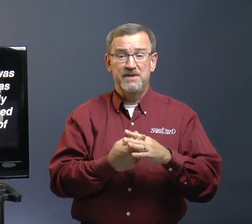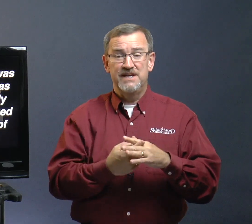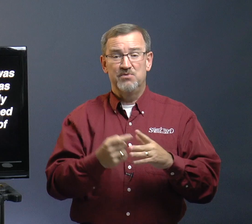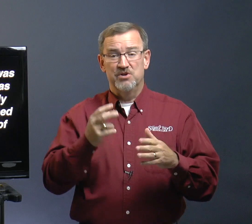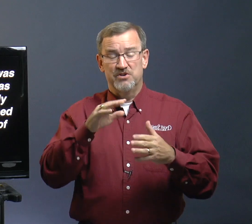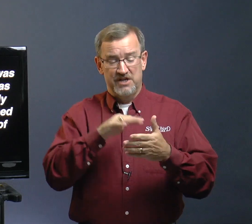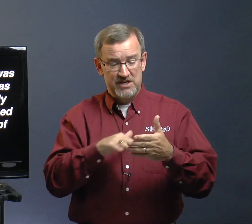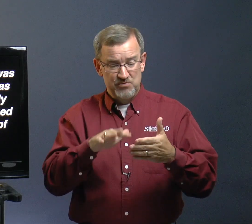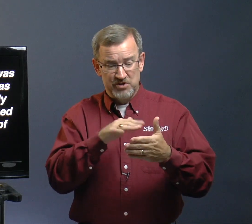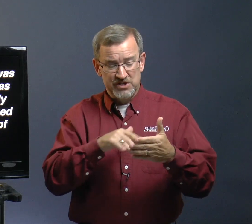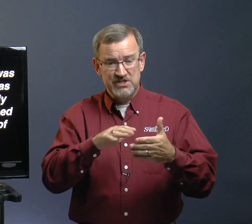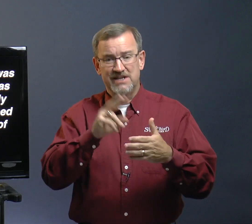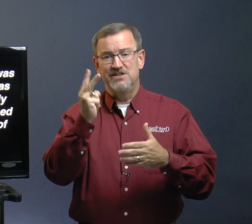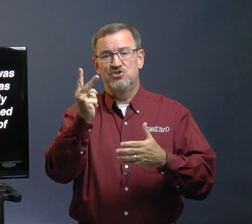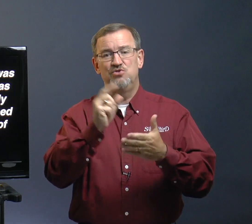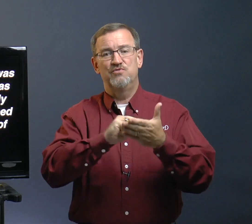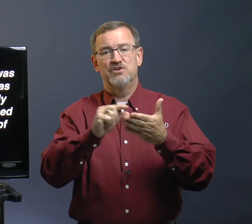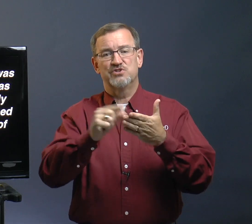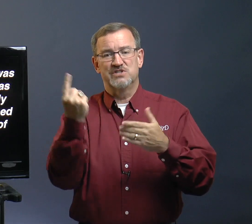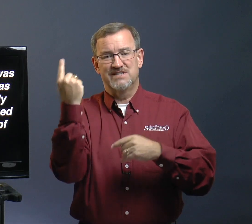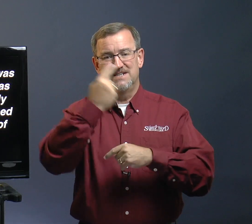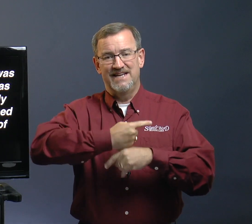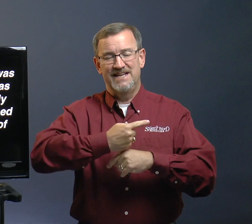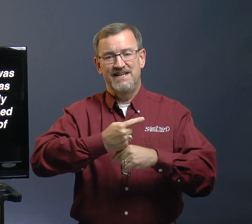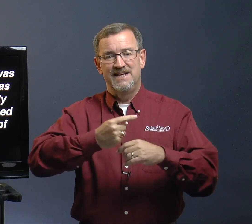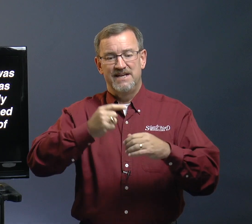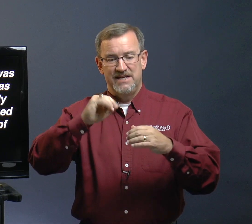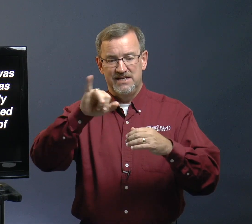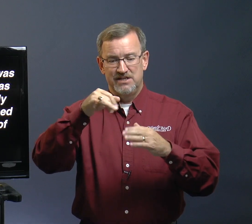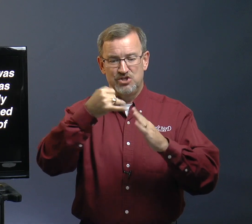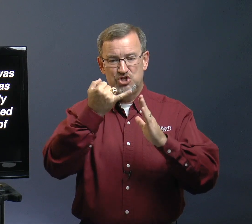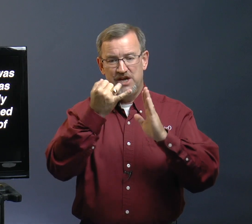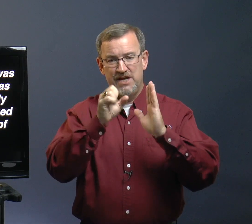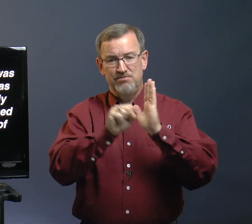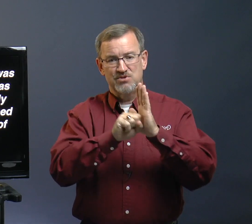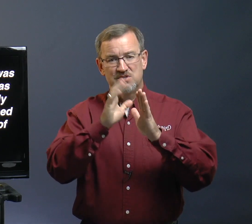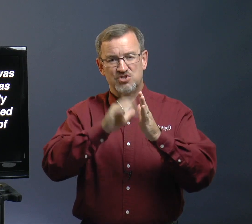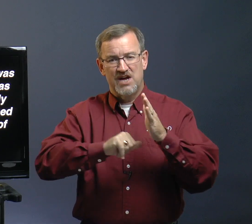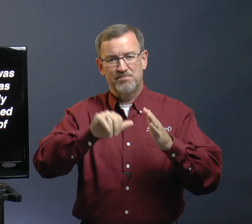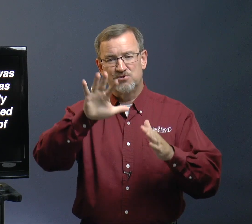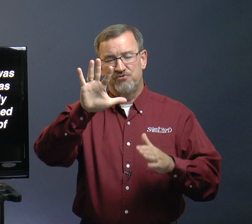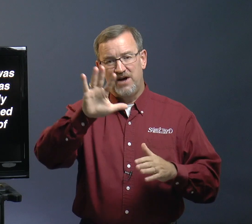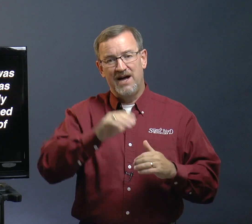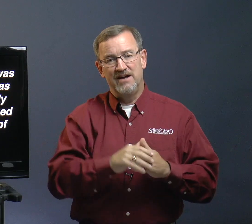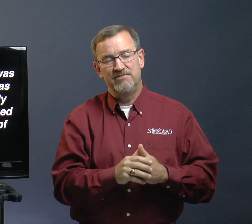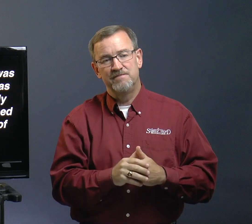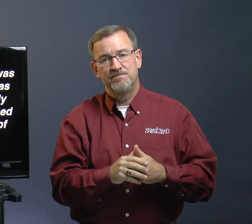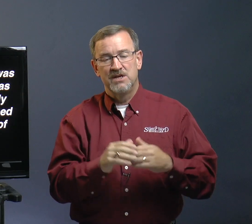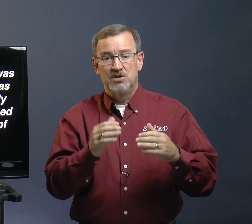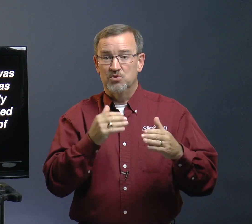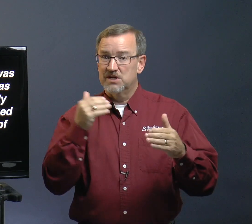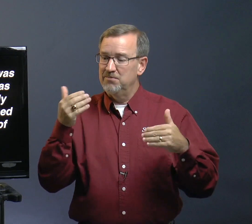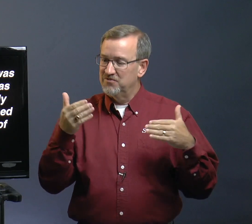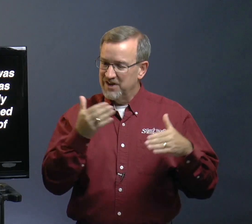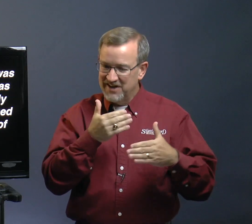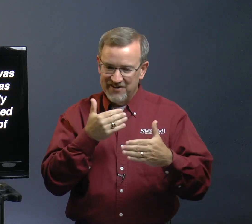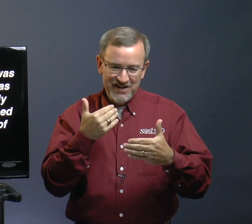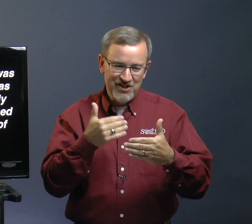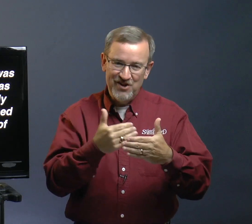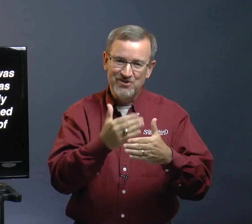begin. We're going to study two verses today in James chapter 5. We're coming very close